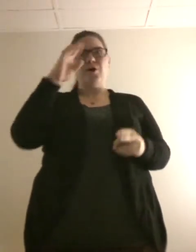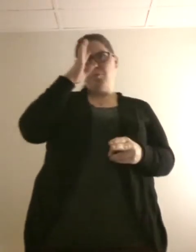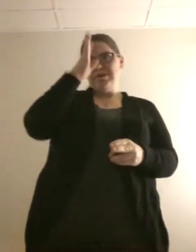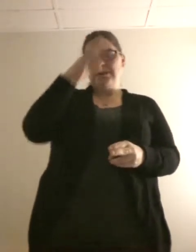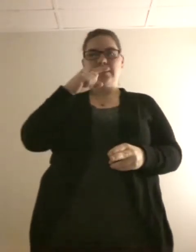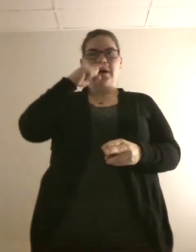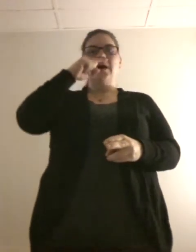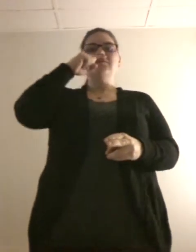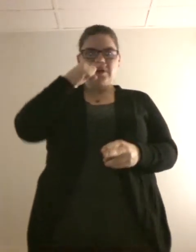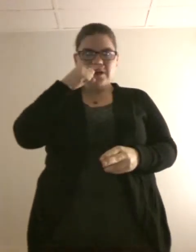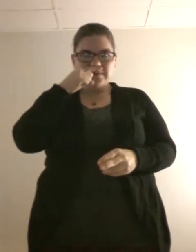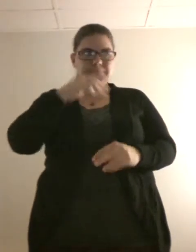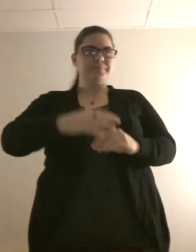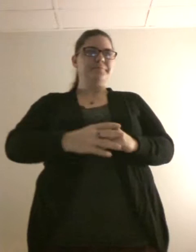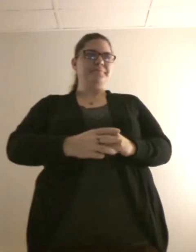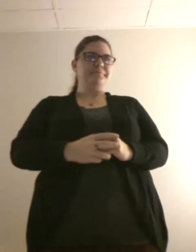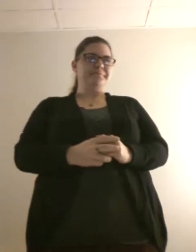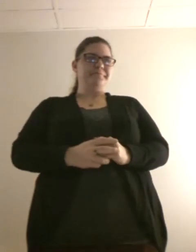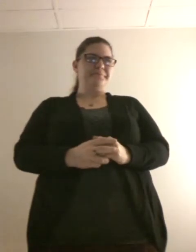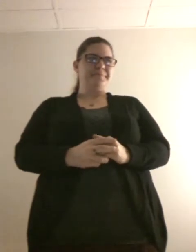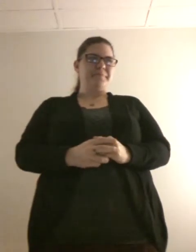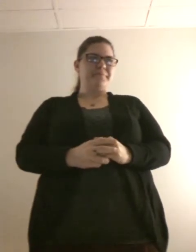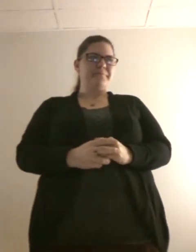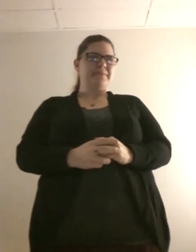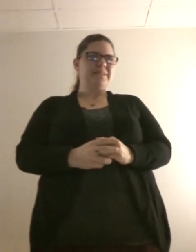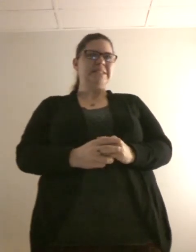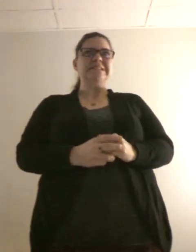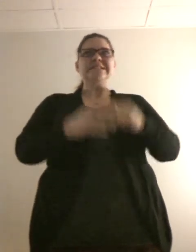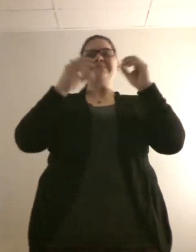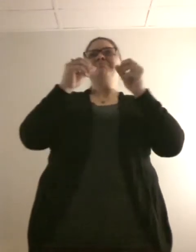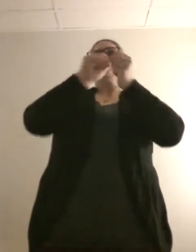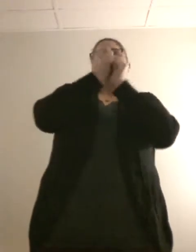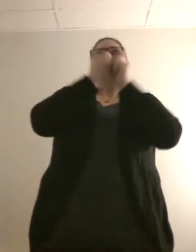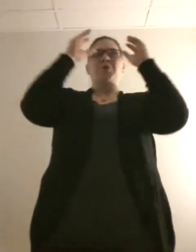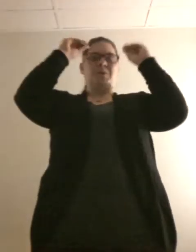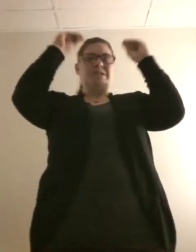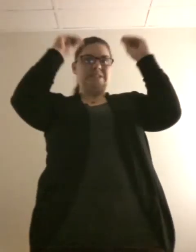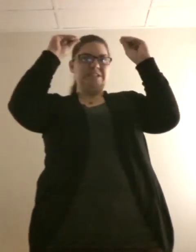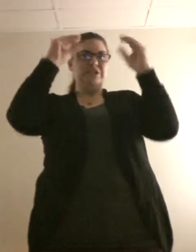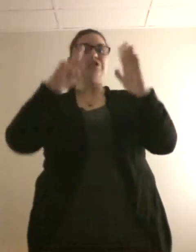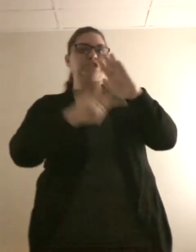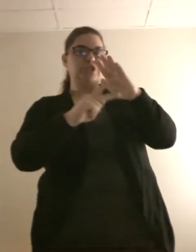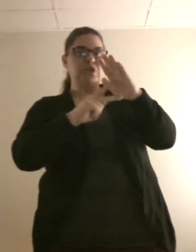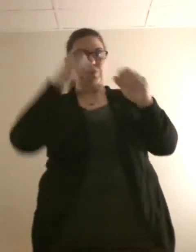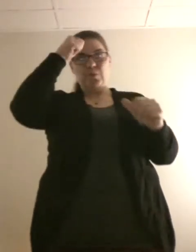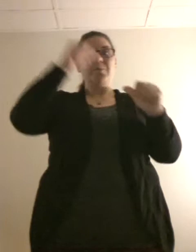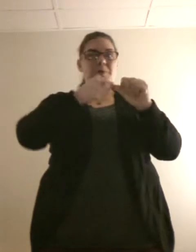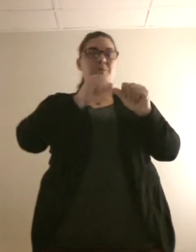Like, oh! That's how I teach the kindergartners to remember her name. And Georgia loved to paint about